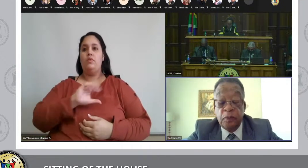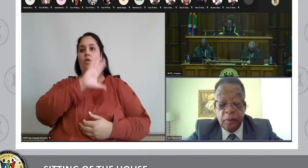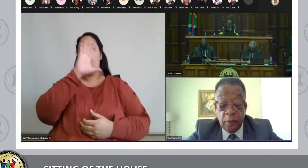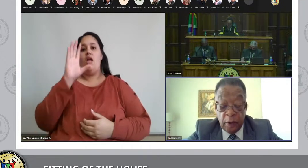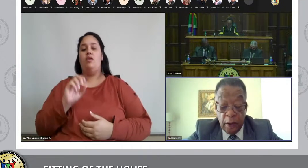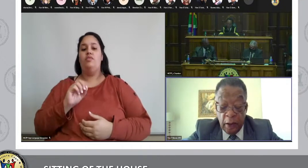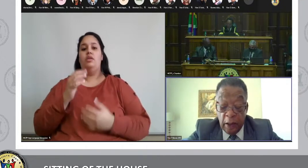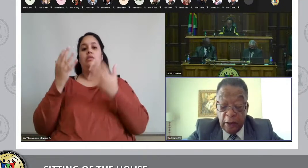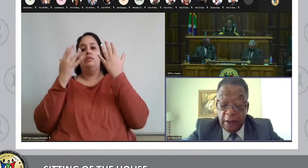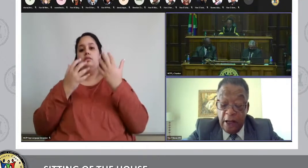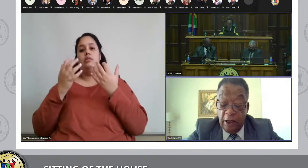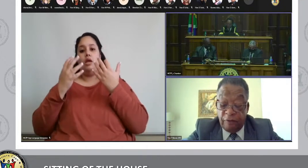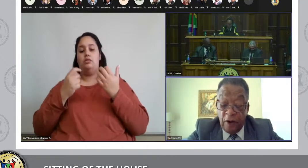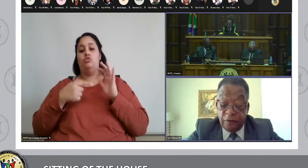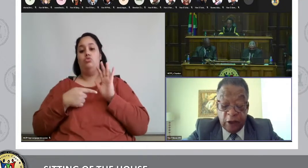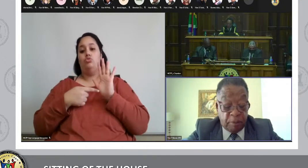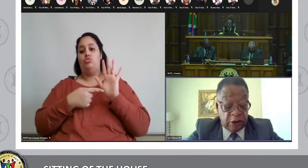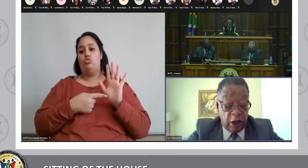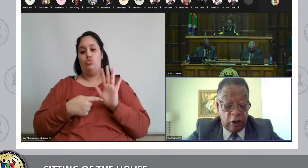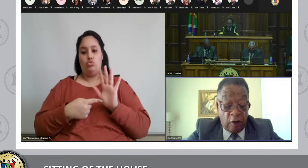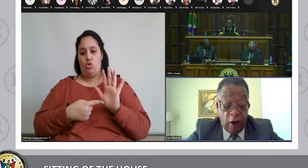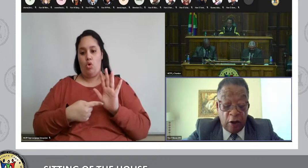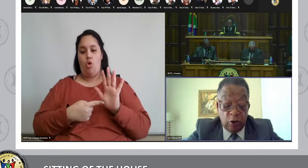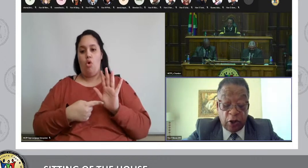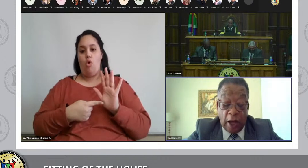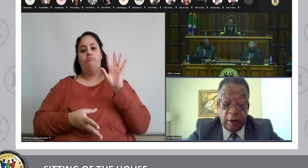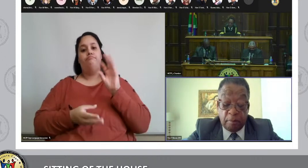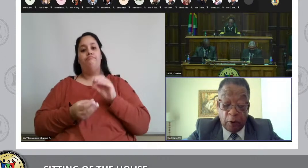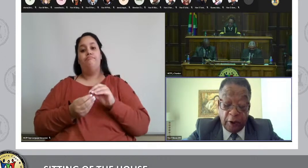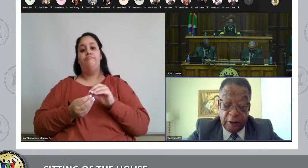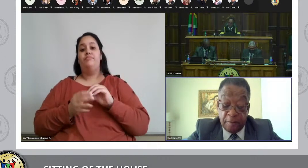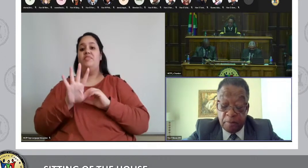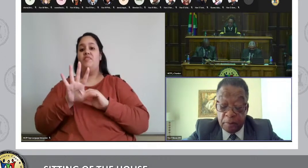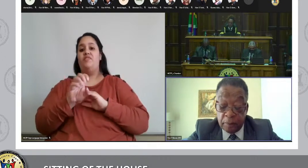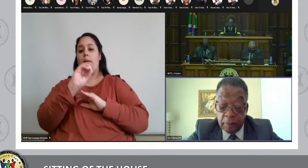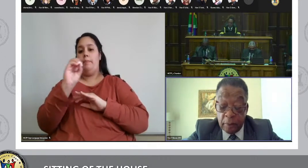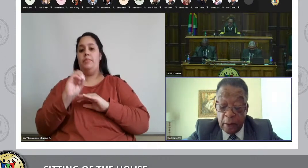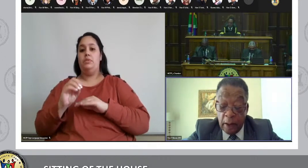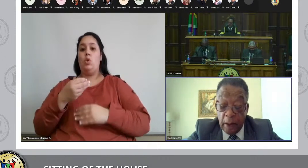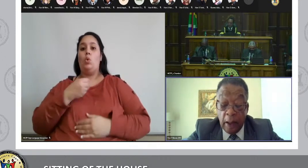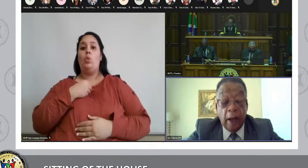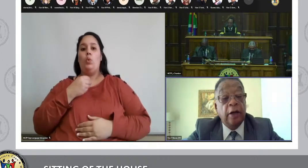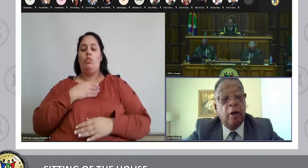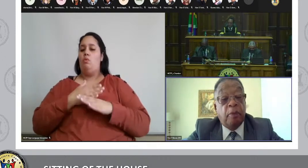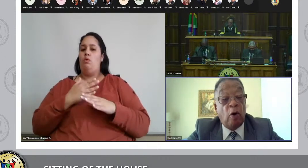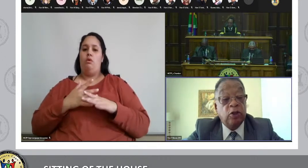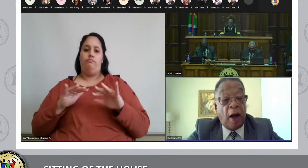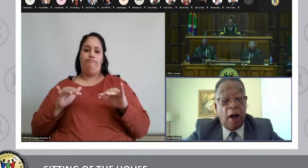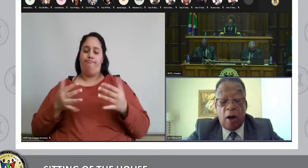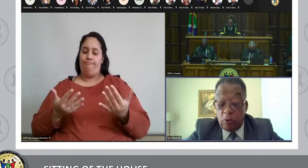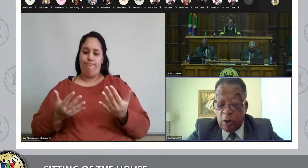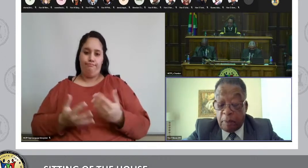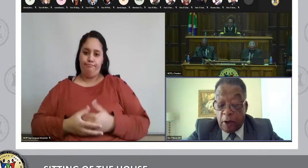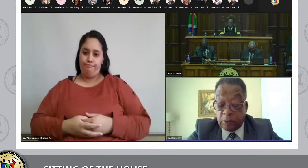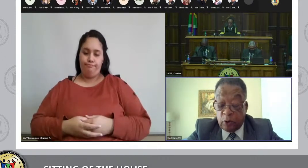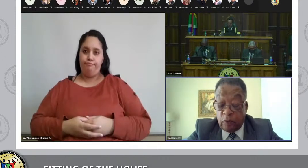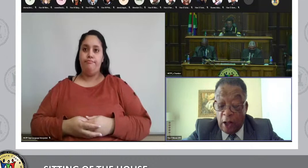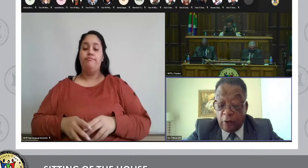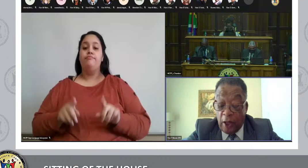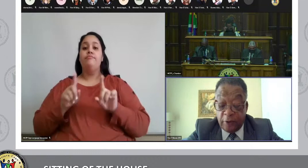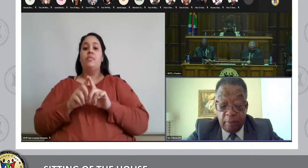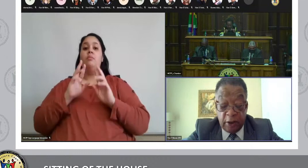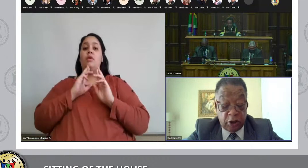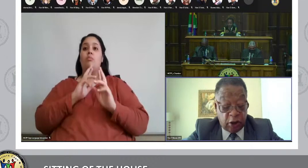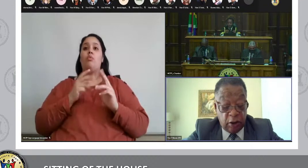show that nearly 50% of our youth are unemployed. And reports by our own Department